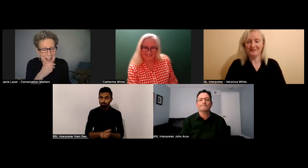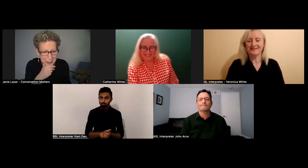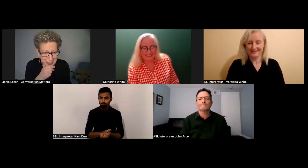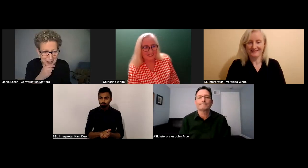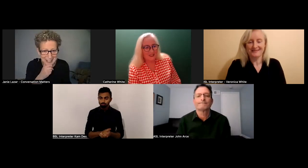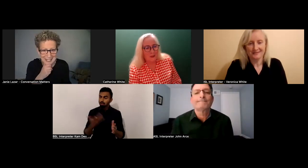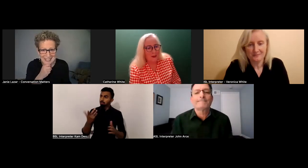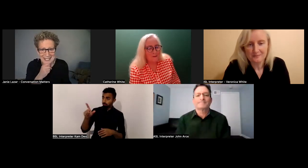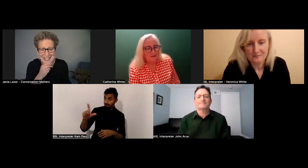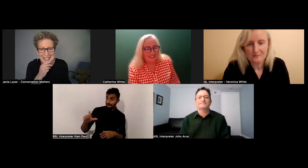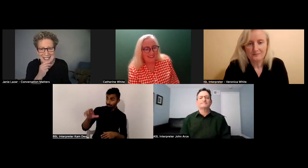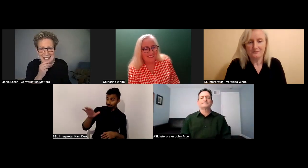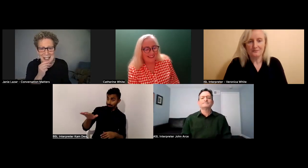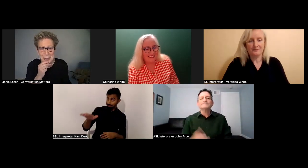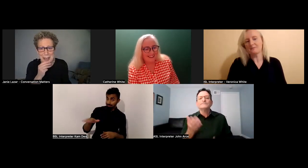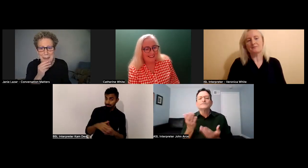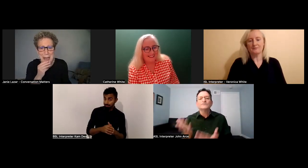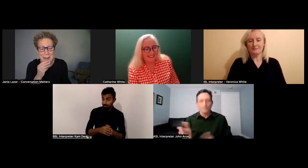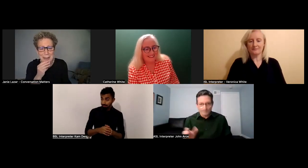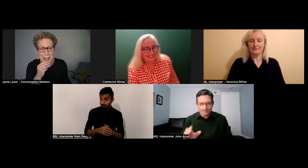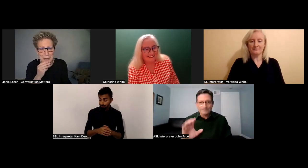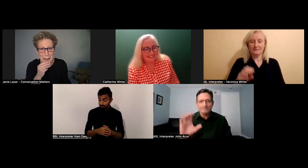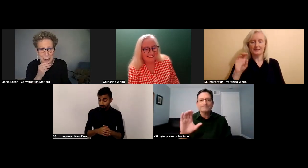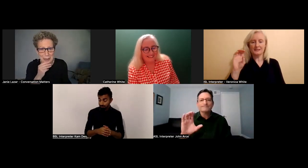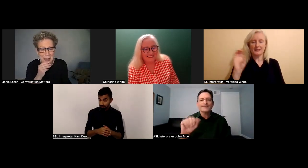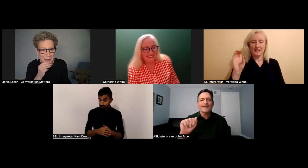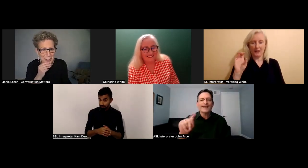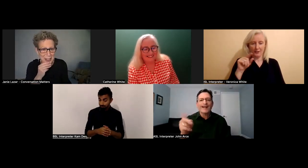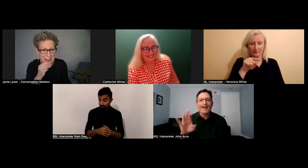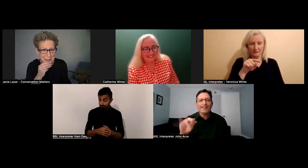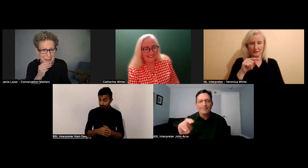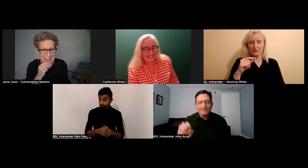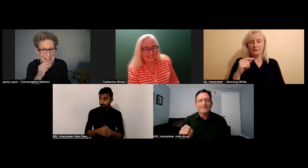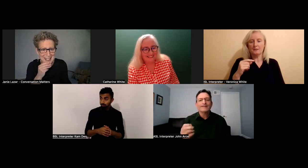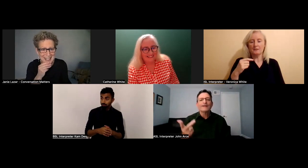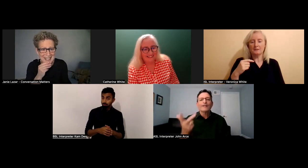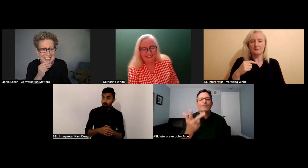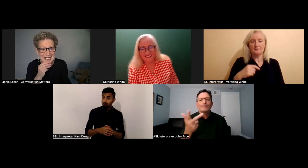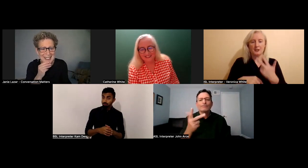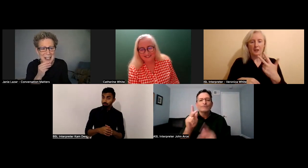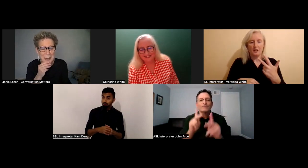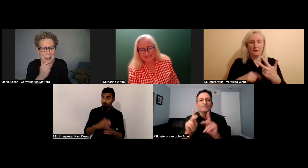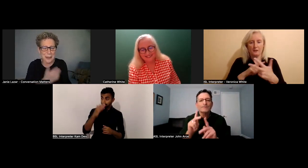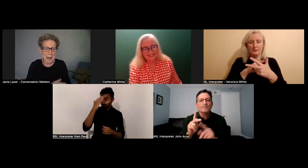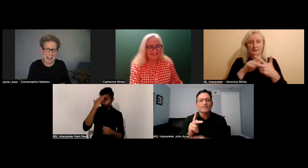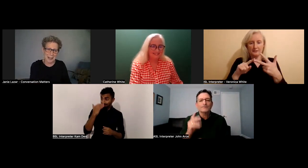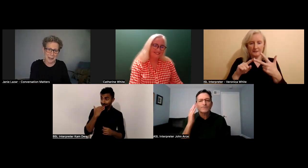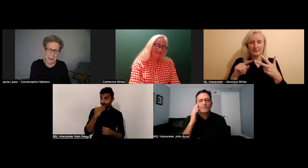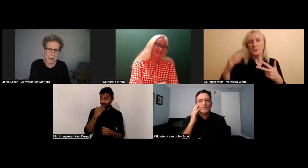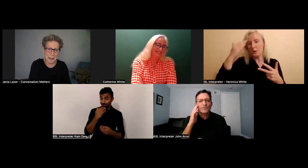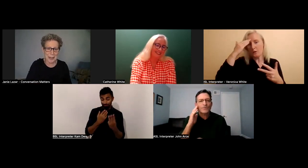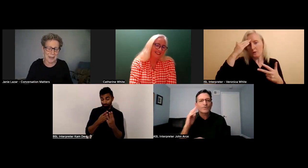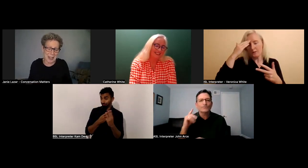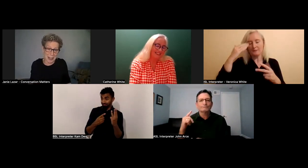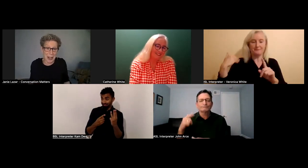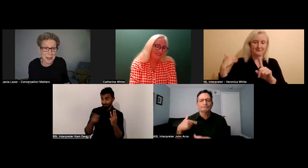So Catherine, 3 people that you've known for a long time, who you've met